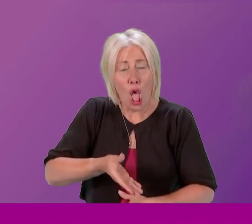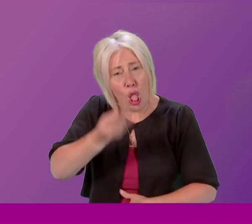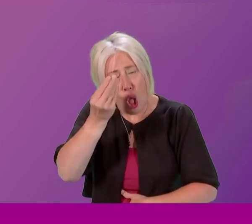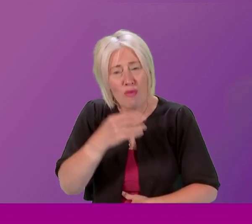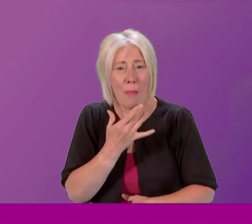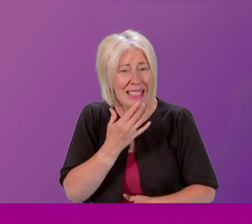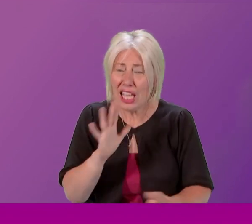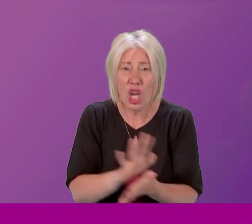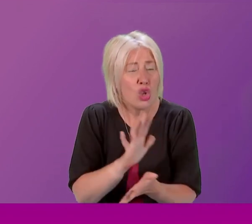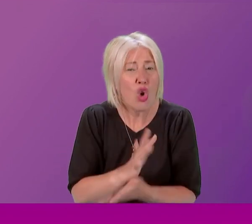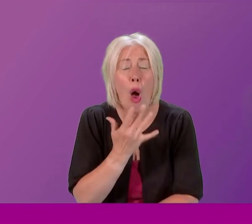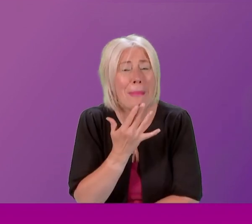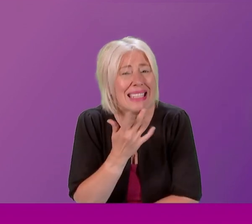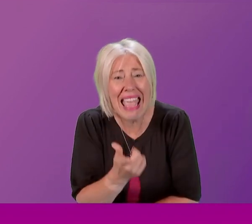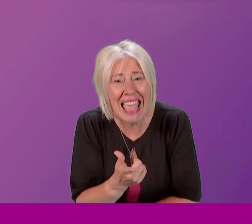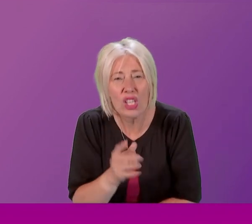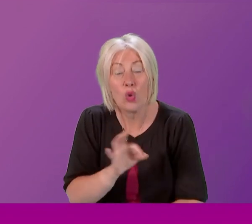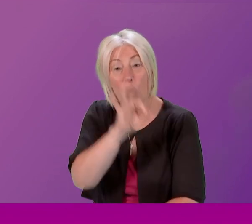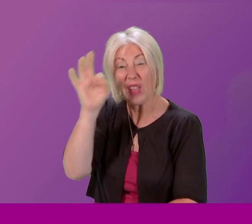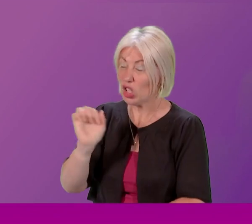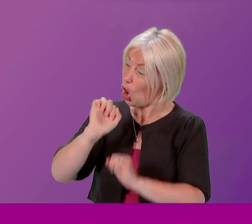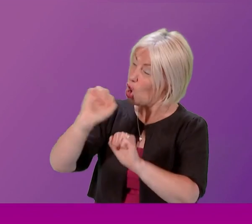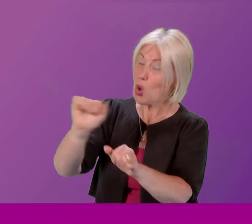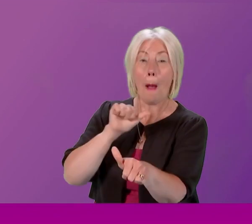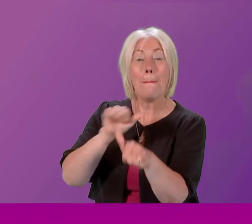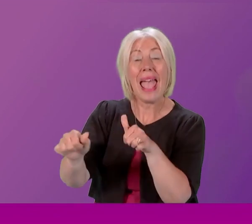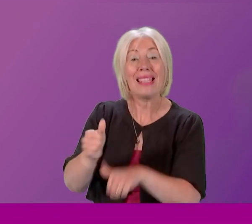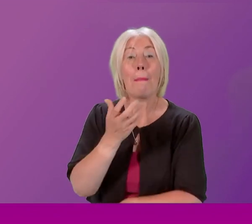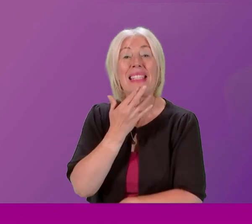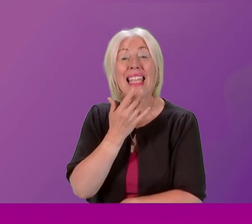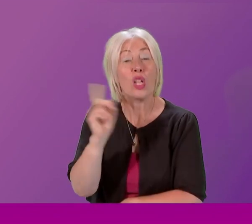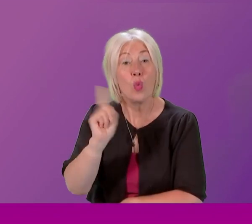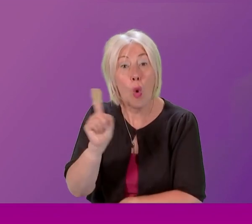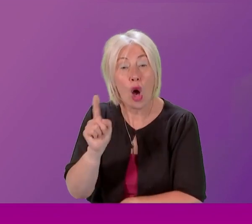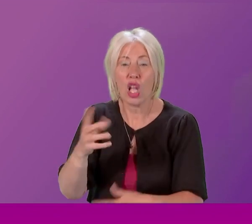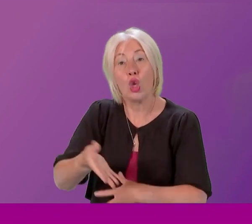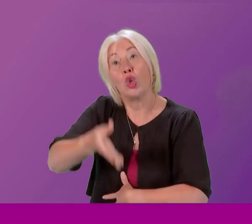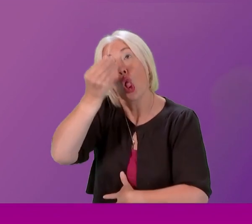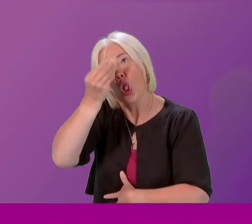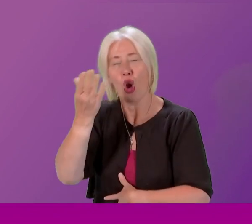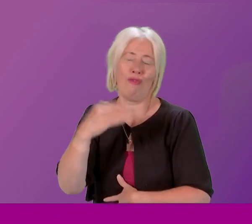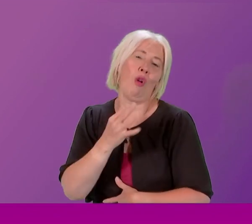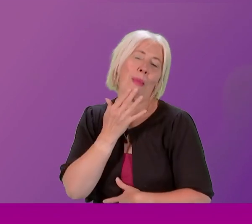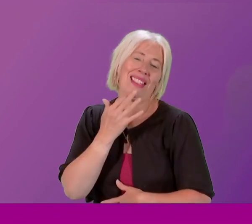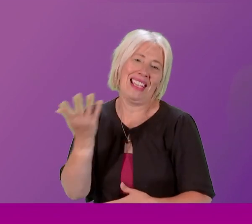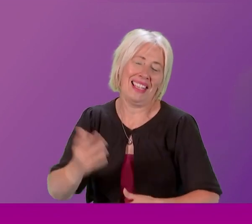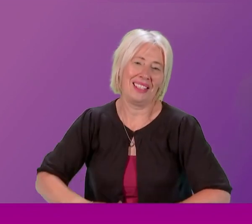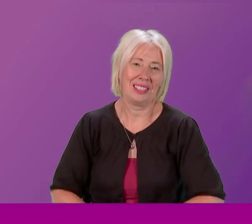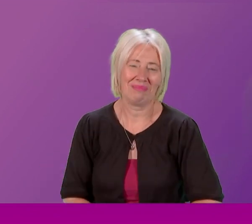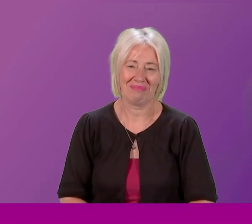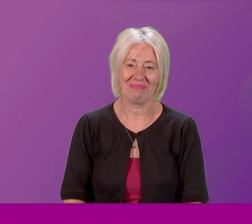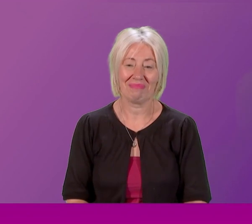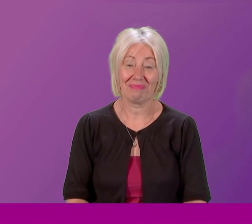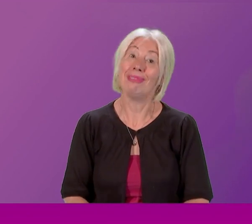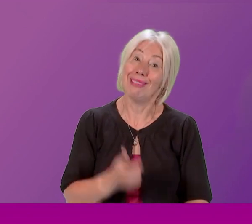them. And I wondered, what was your best mistakes and what have you learned from them? What was your best mistake and what did you learn from it?